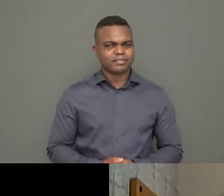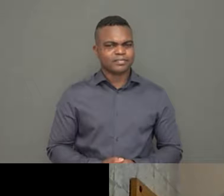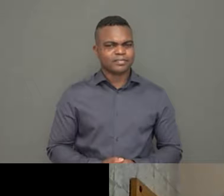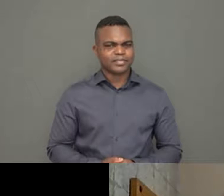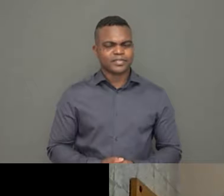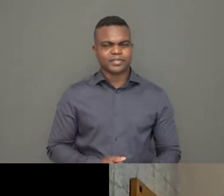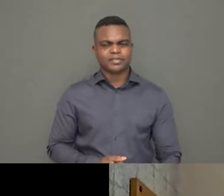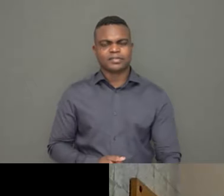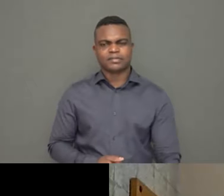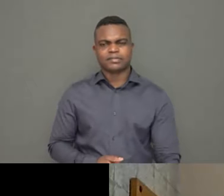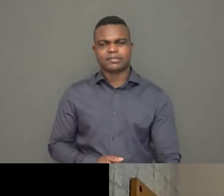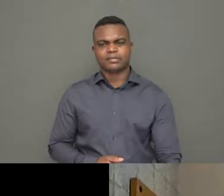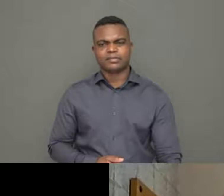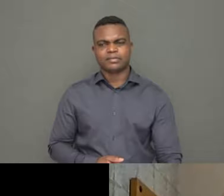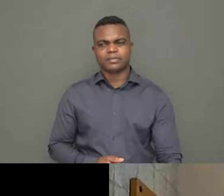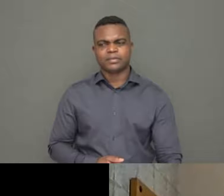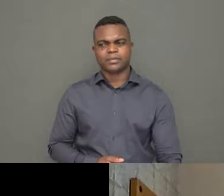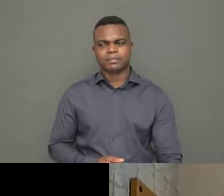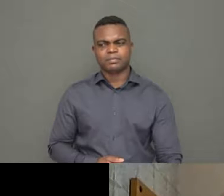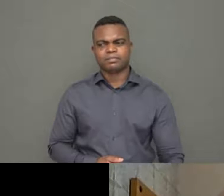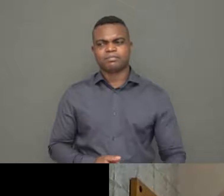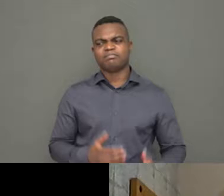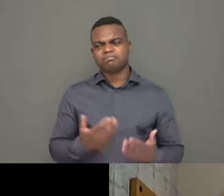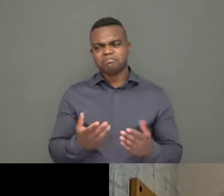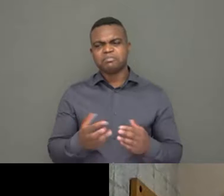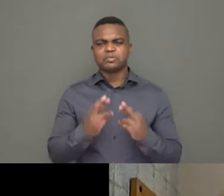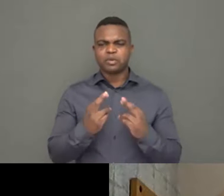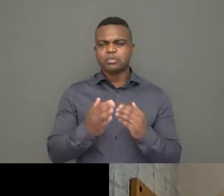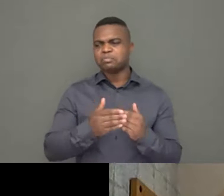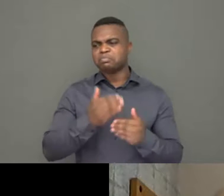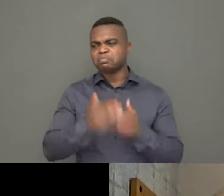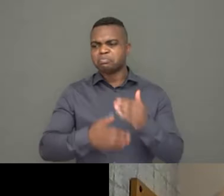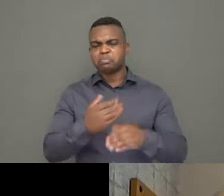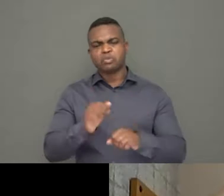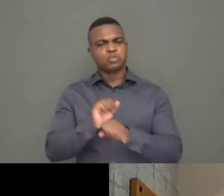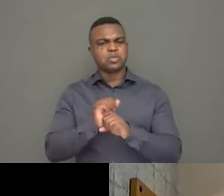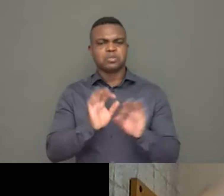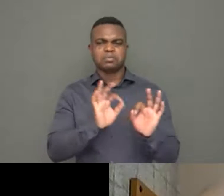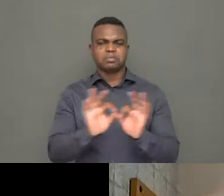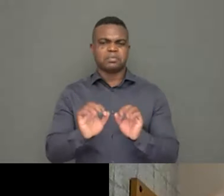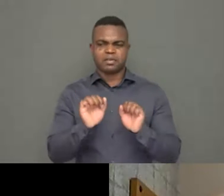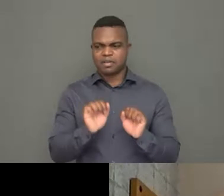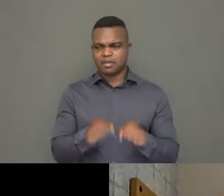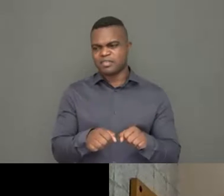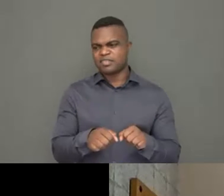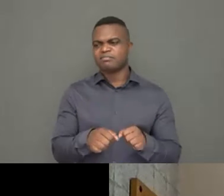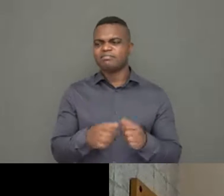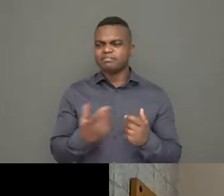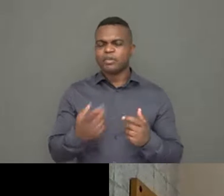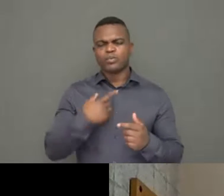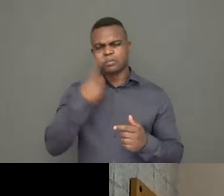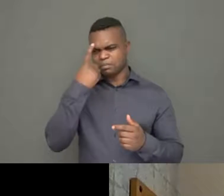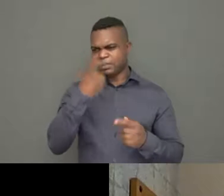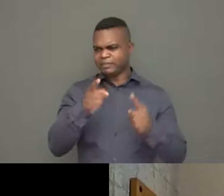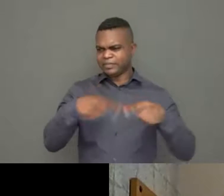innovation in the model of volunteering. Okay, thank you, Brenda, and thank you, Rose. Thank you so